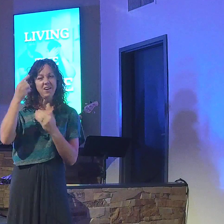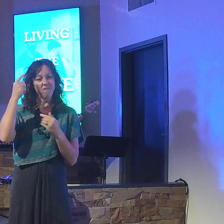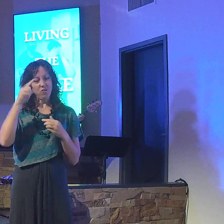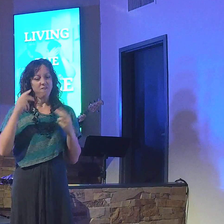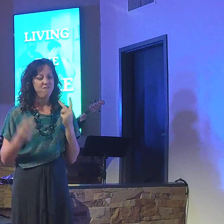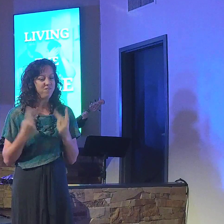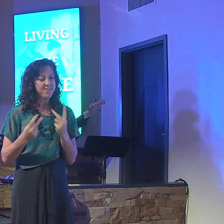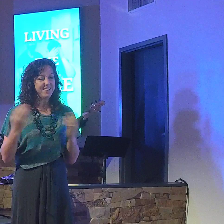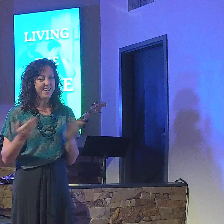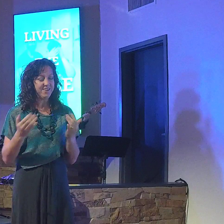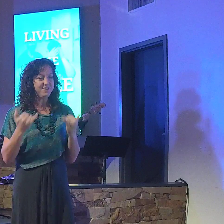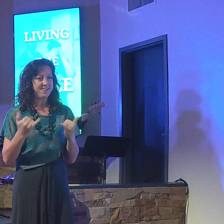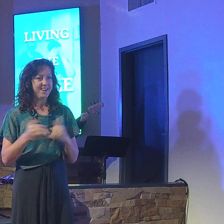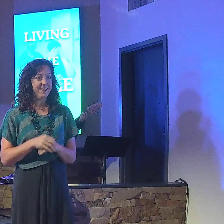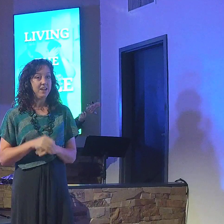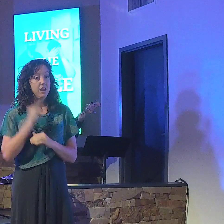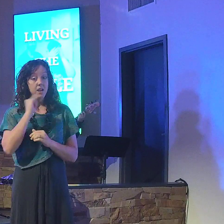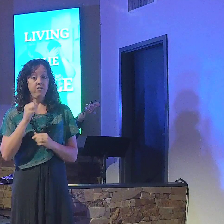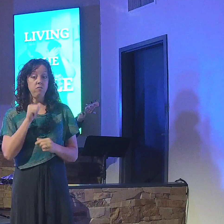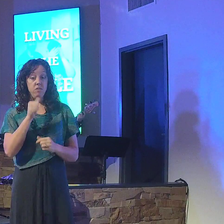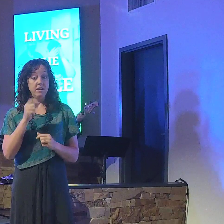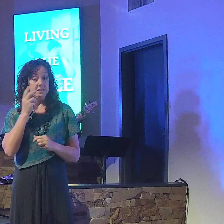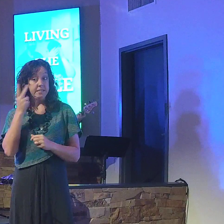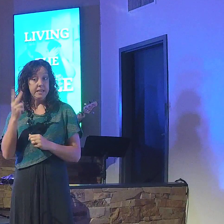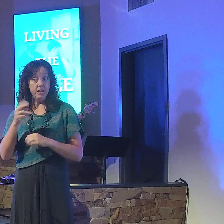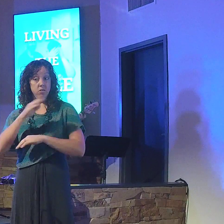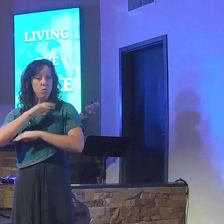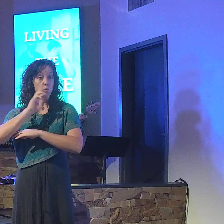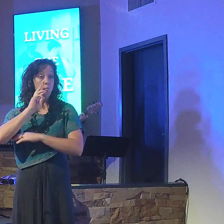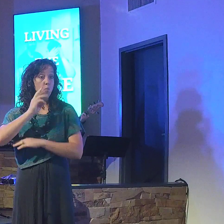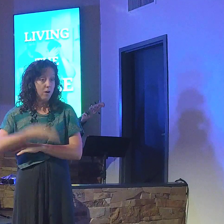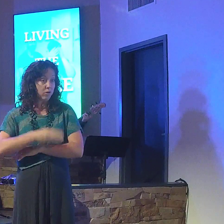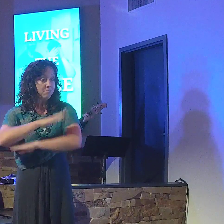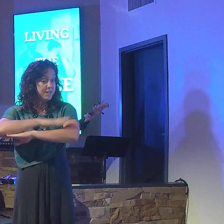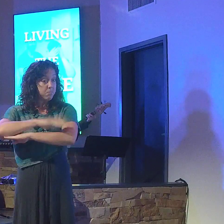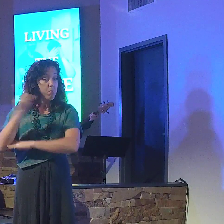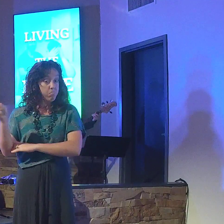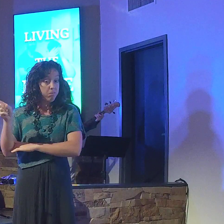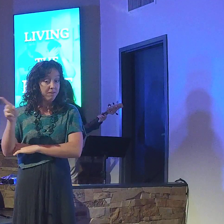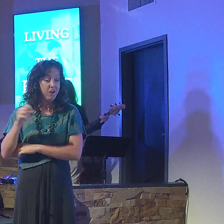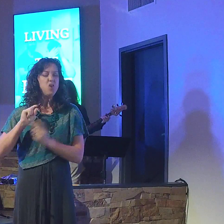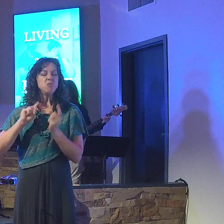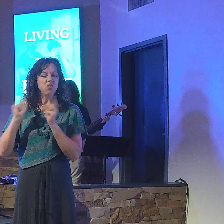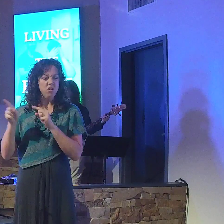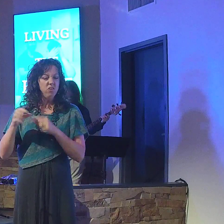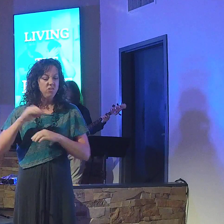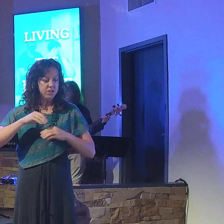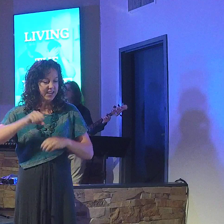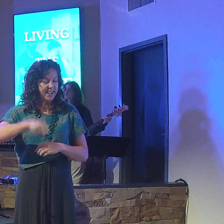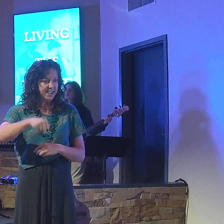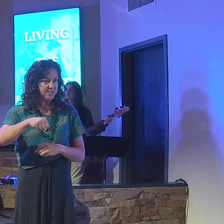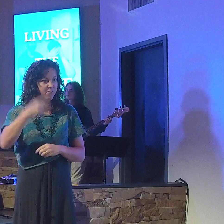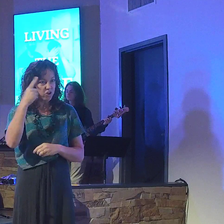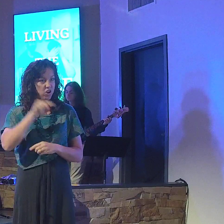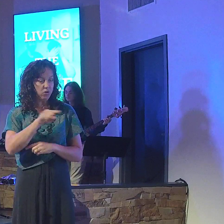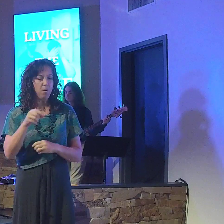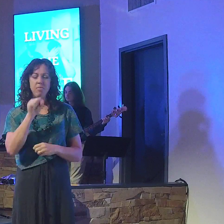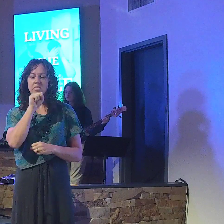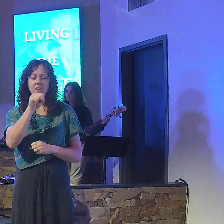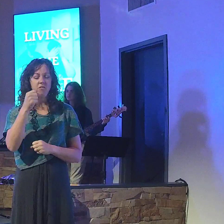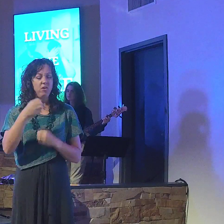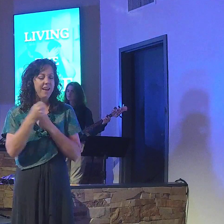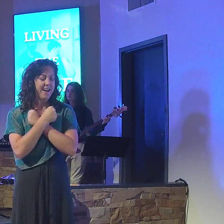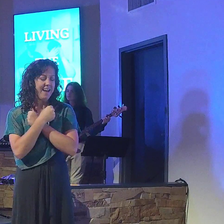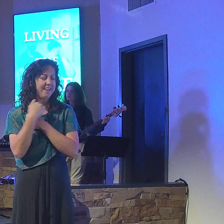with us today. If you haven't yet had a chance, we have some guest bags over at our Welcome Center, big desk in the lobby that we'd love for you to pick